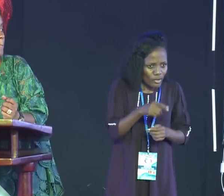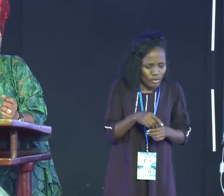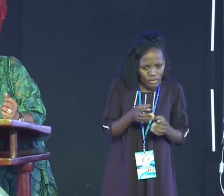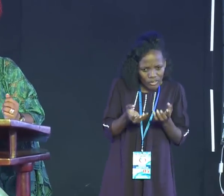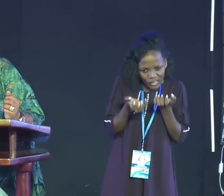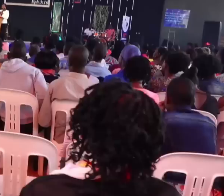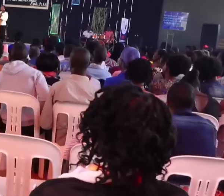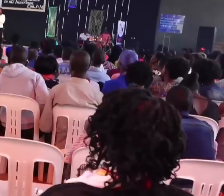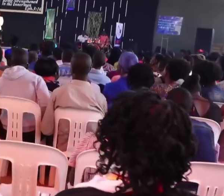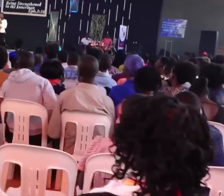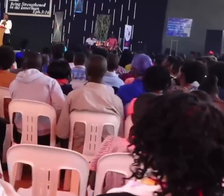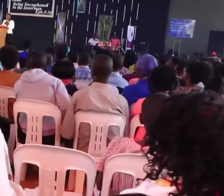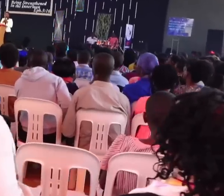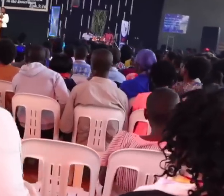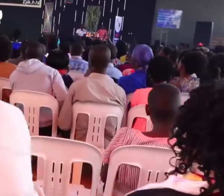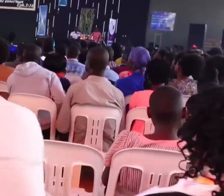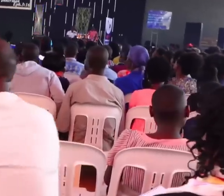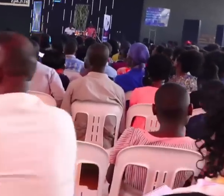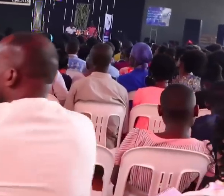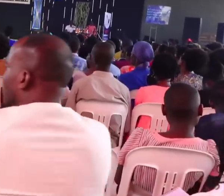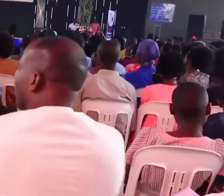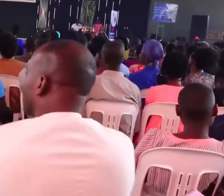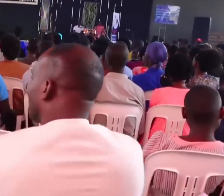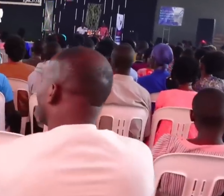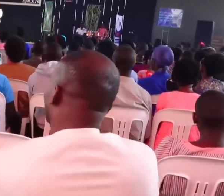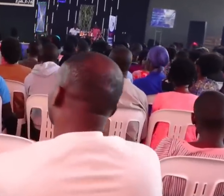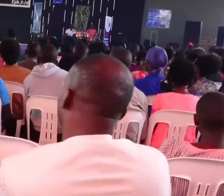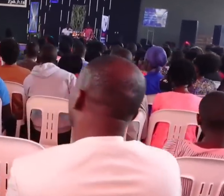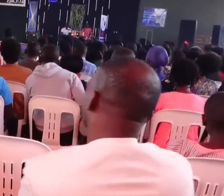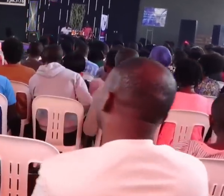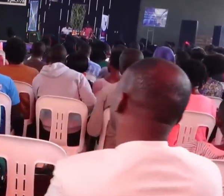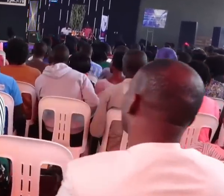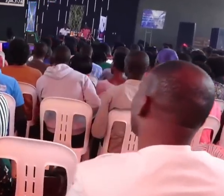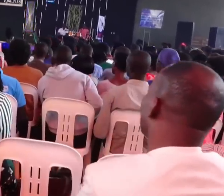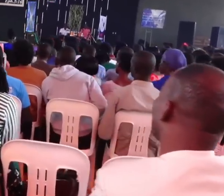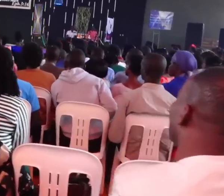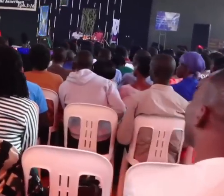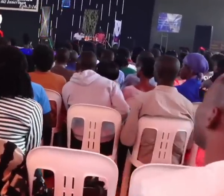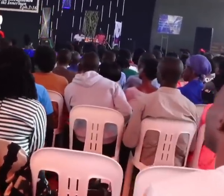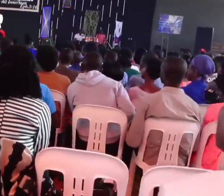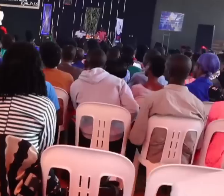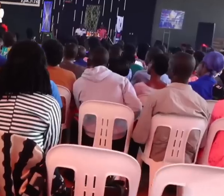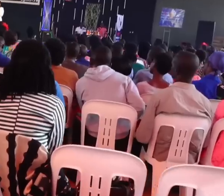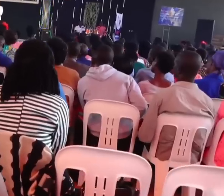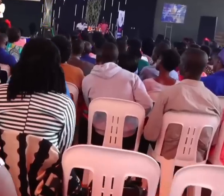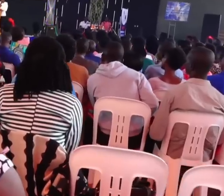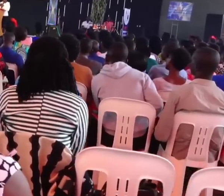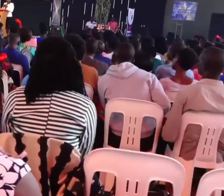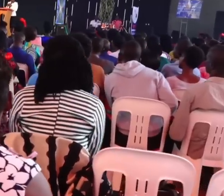that you don't fold your hands where there is a leper. Naye ndabye abantu we